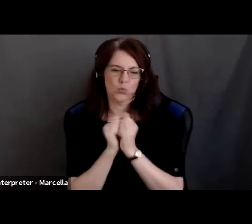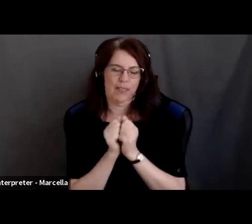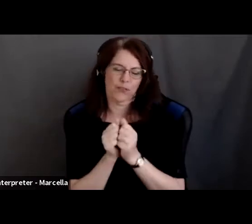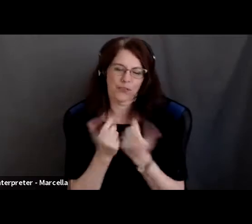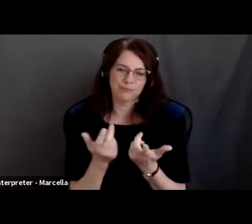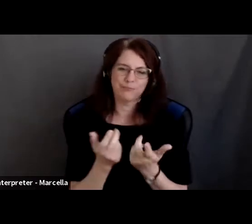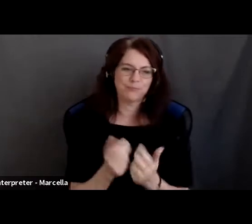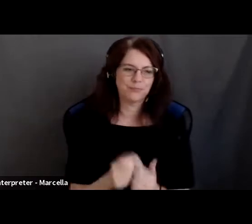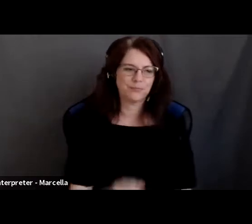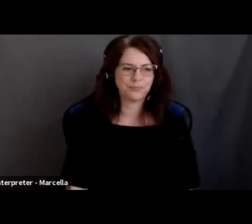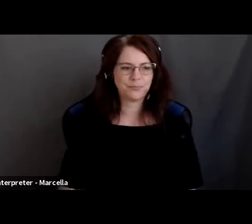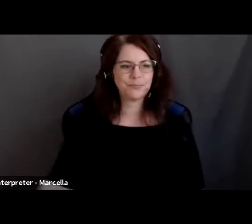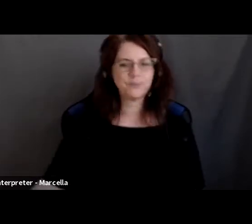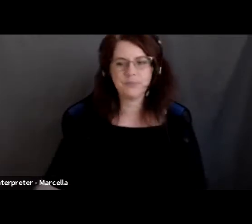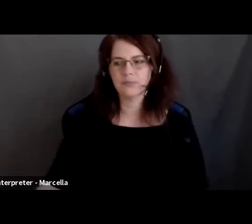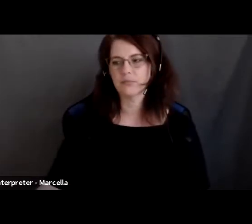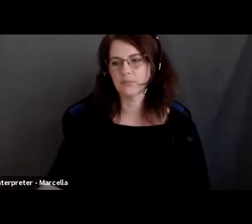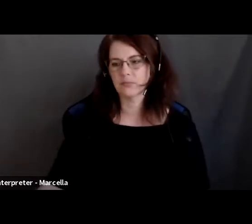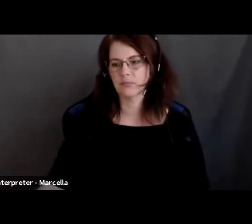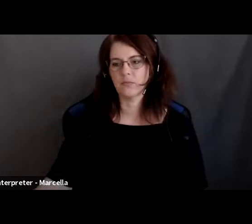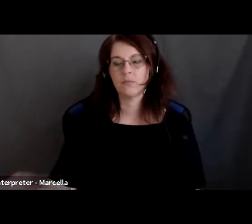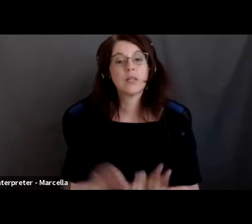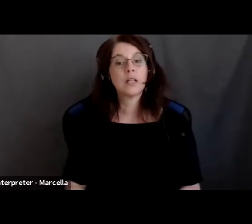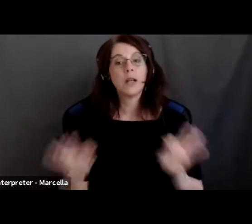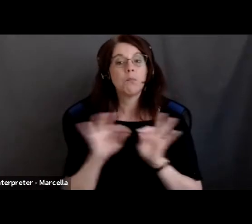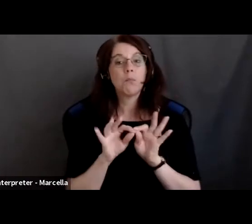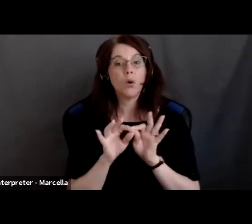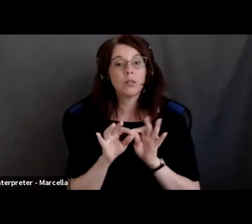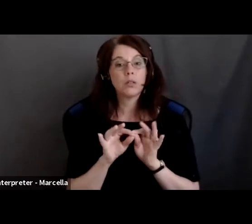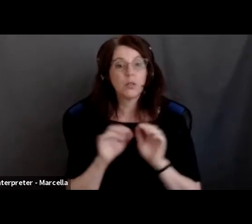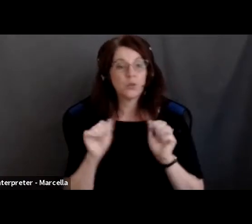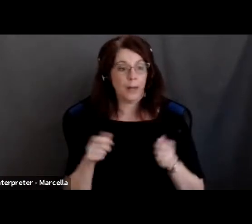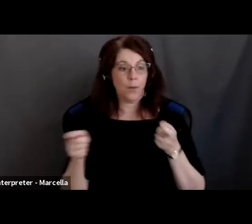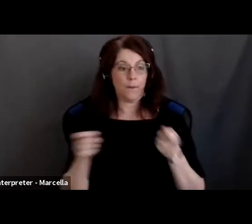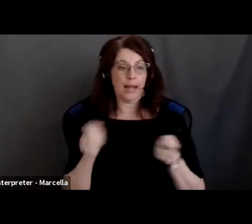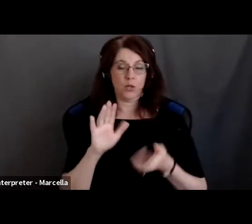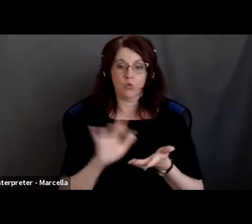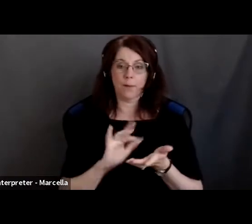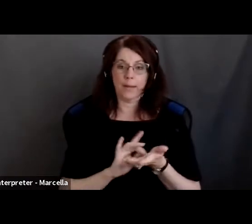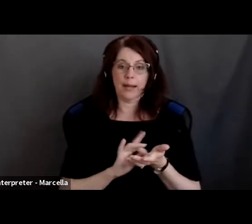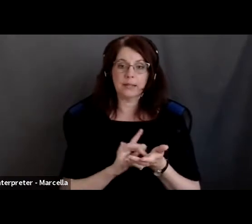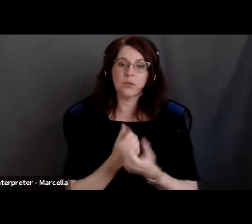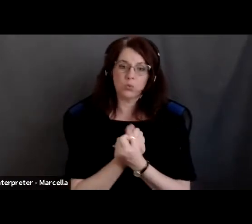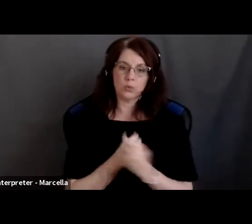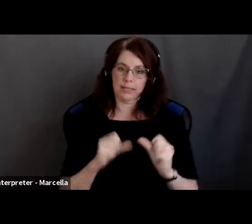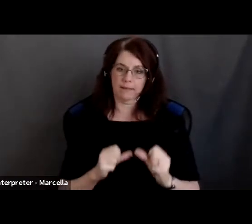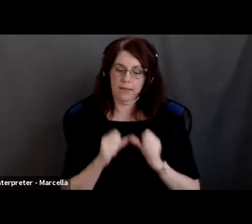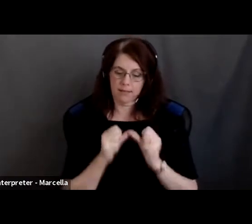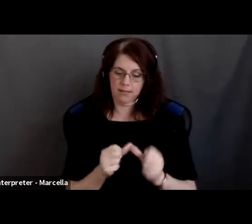at managing medication. So it's important to be able to manage your medication to safely live